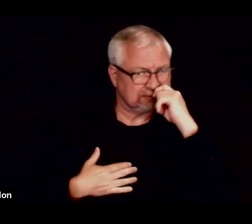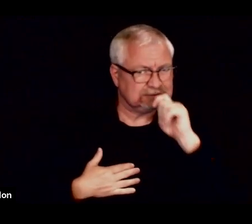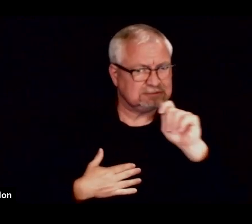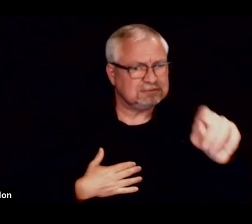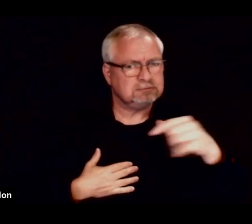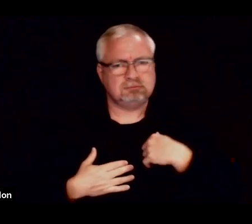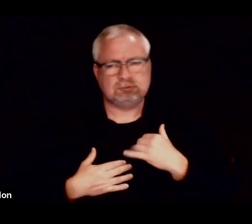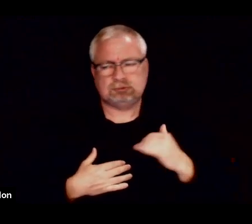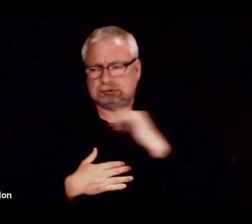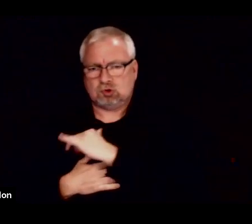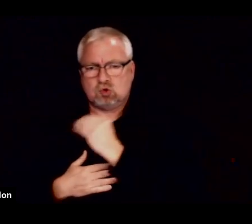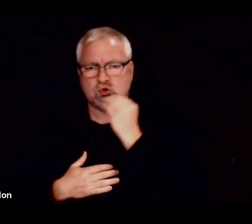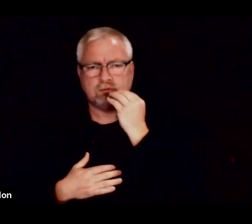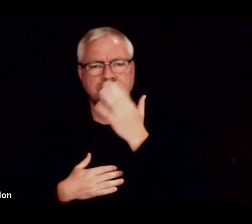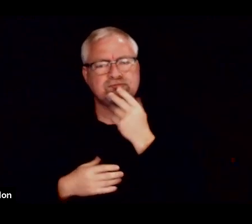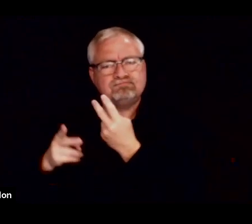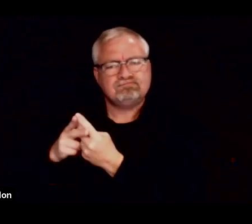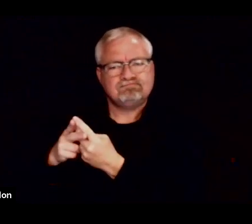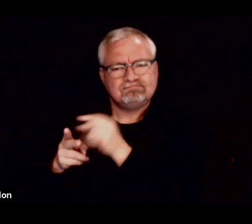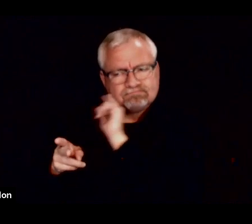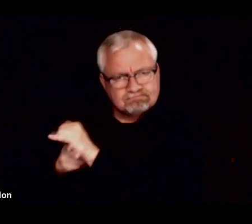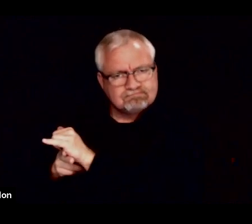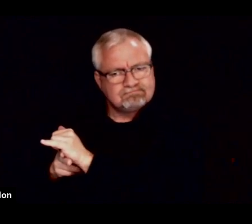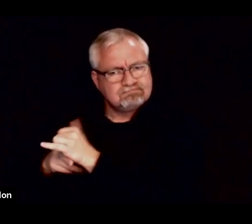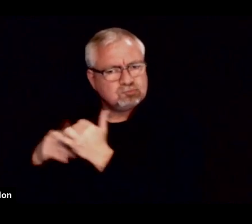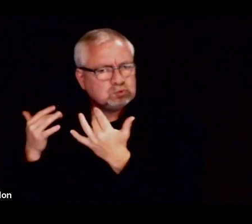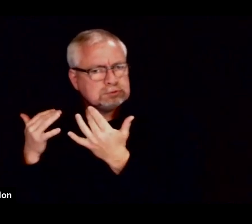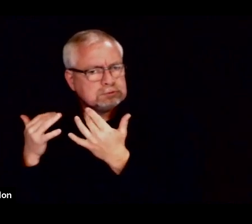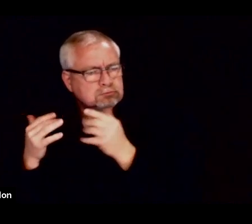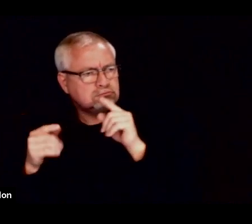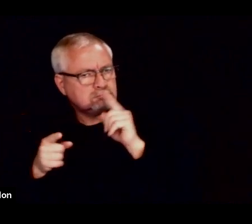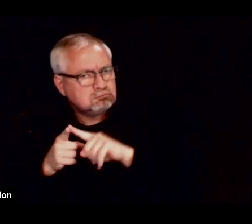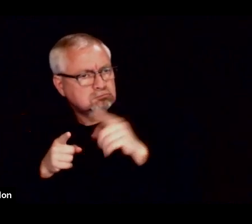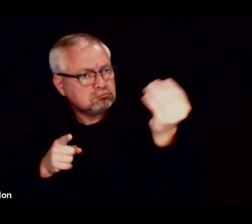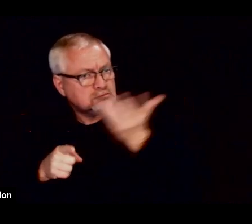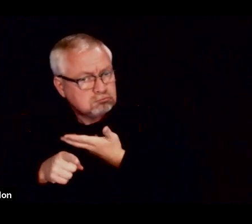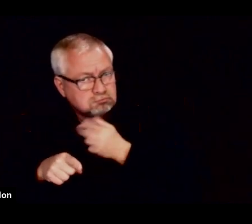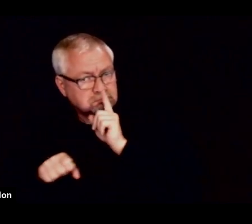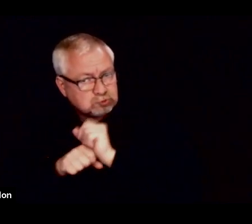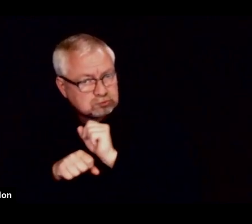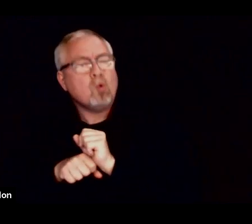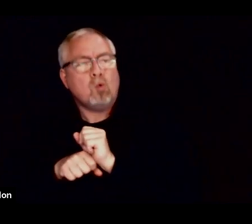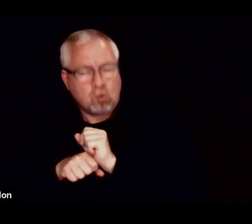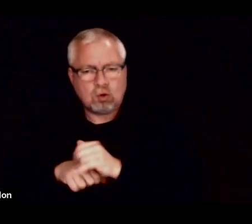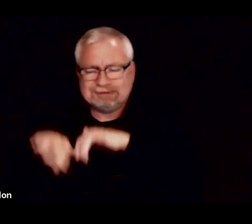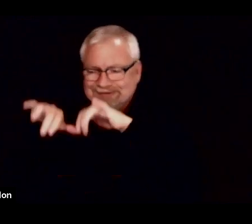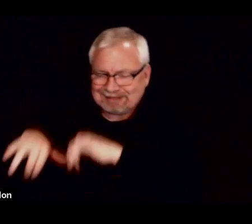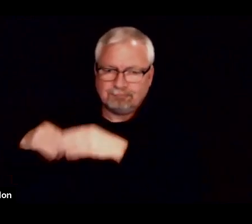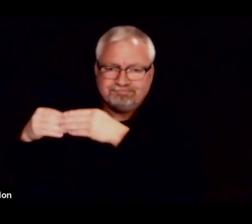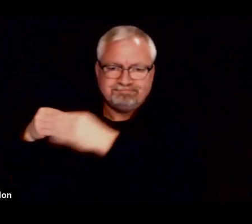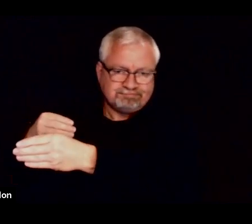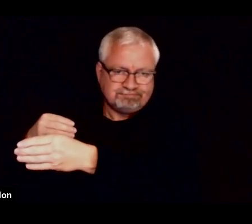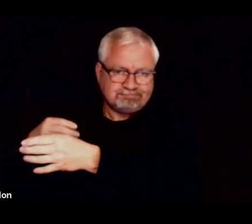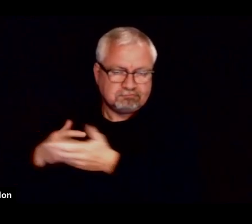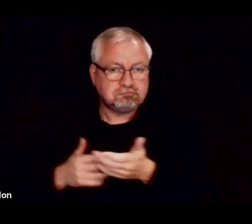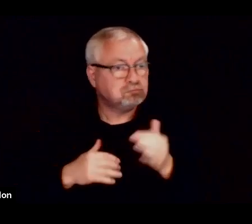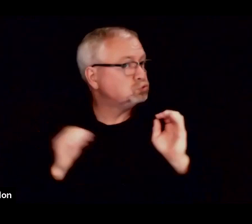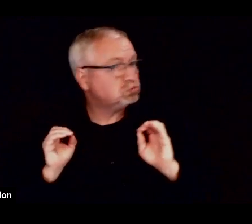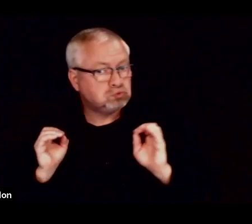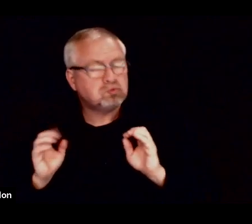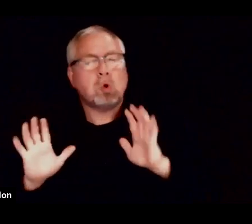they self-isolate and stay at home, as we have been reinforcing over and over again. Just want to mention again